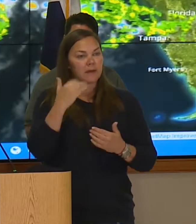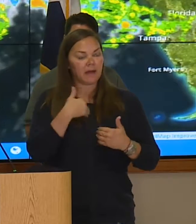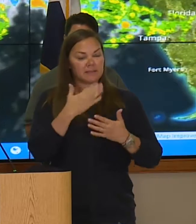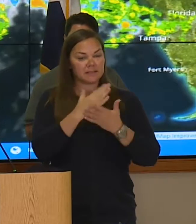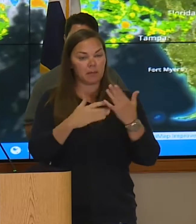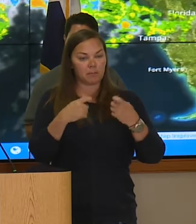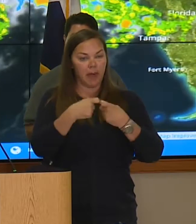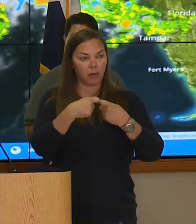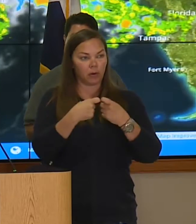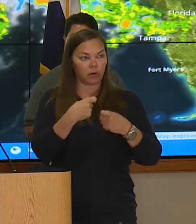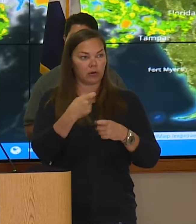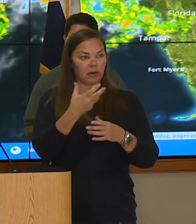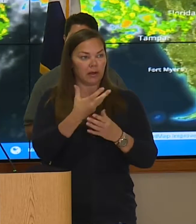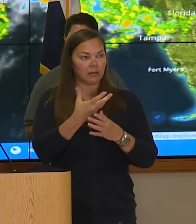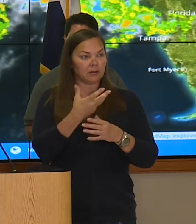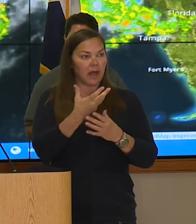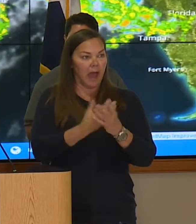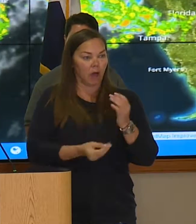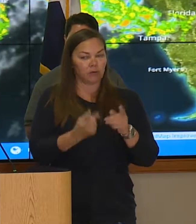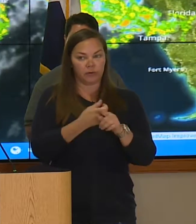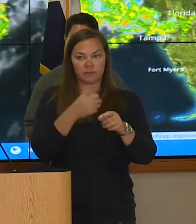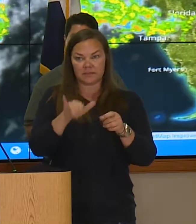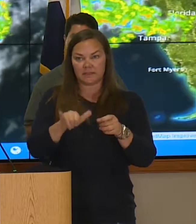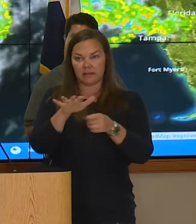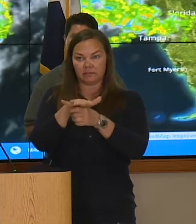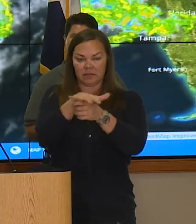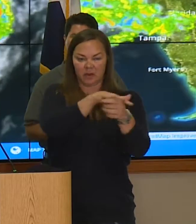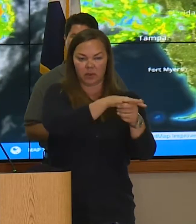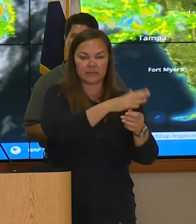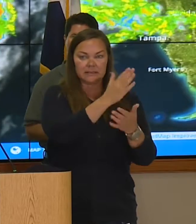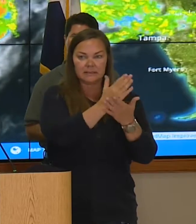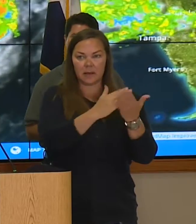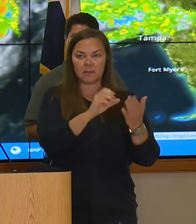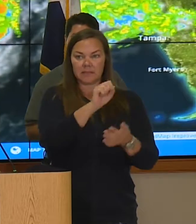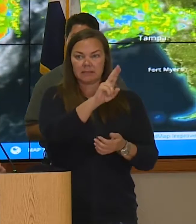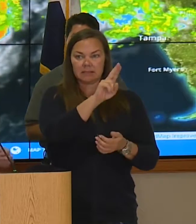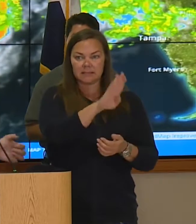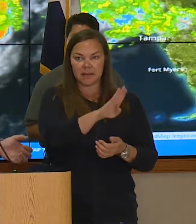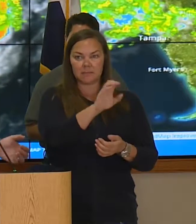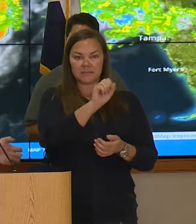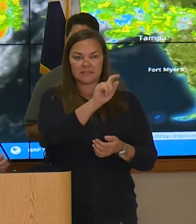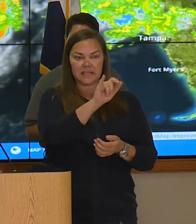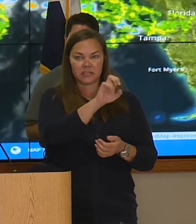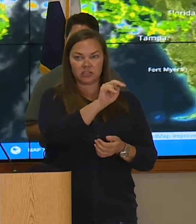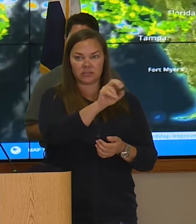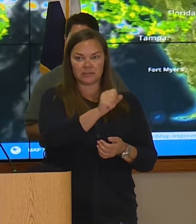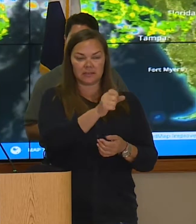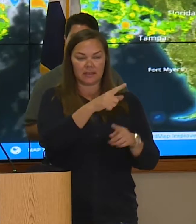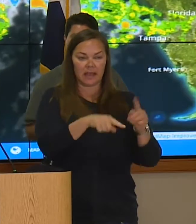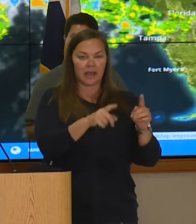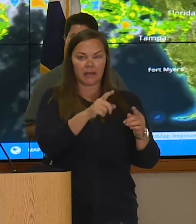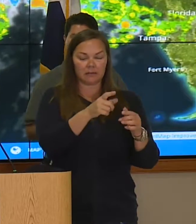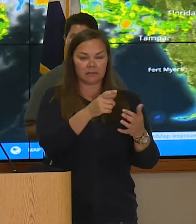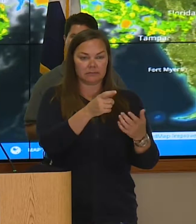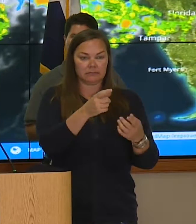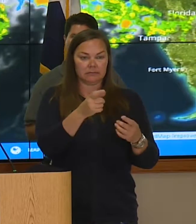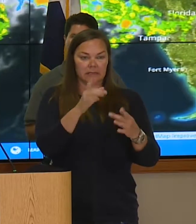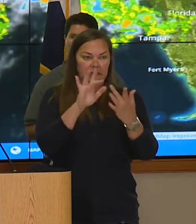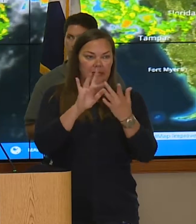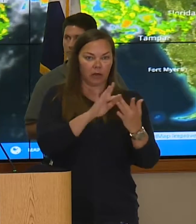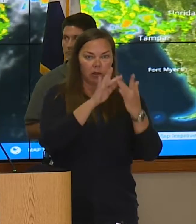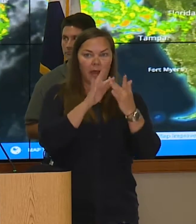area is because some of these substations are being flooded. Obviously, you can't bring this stuff back online when you can't reach